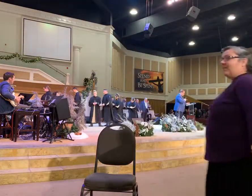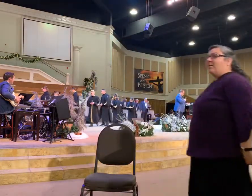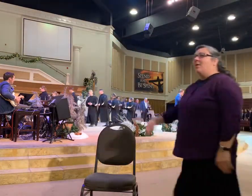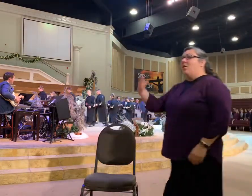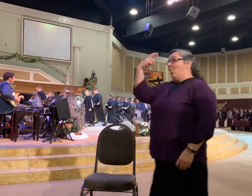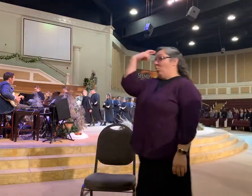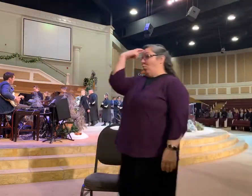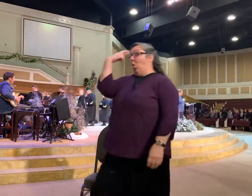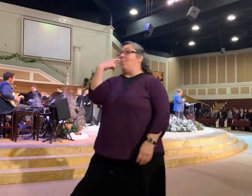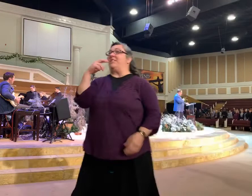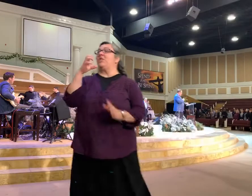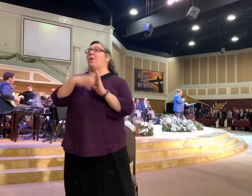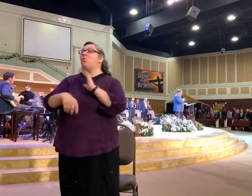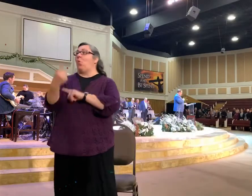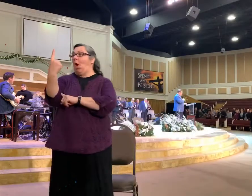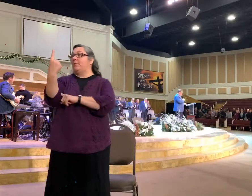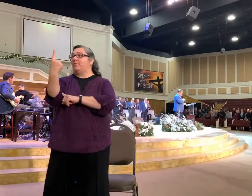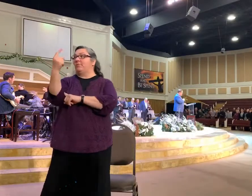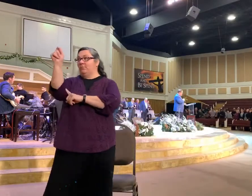Romans chapter 1. And